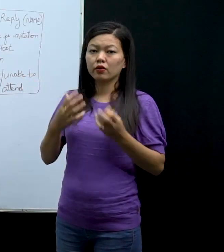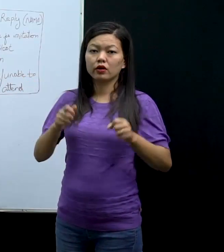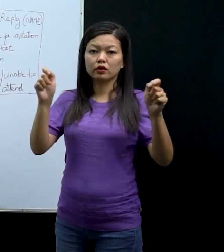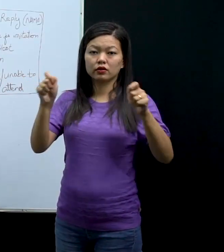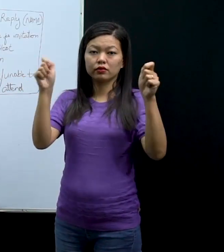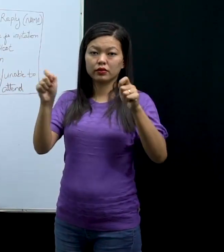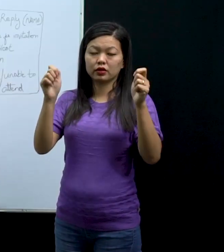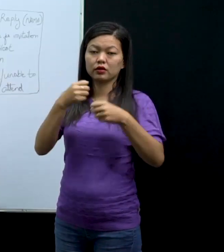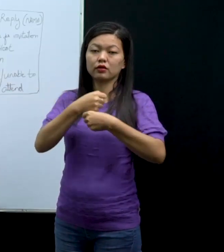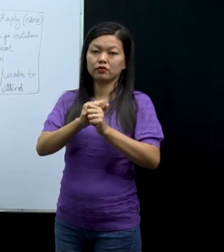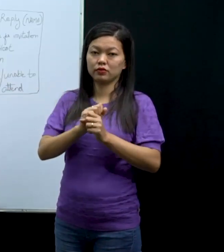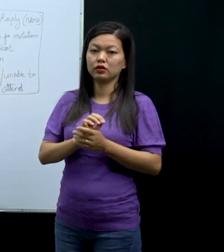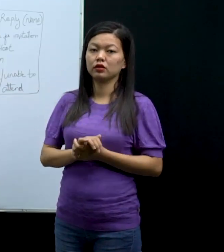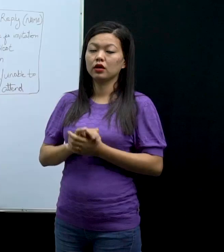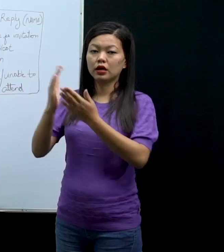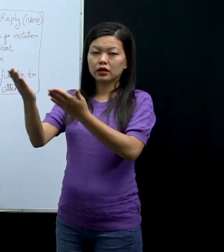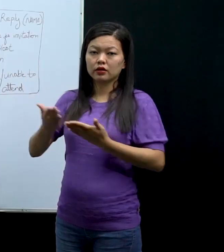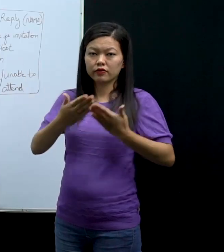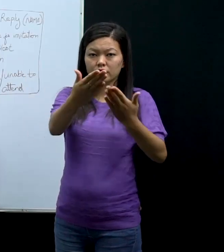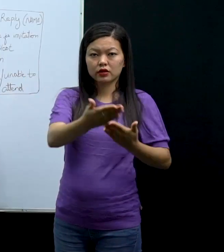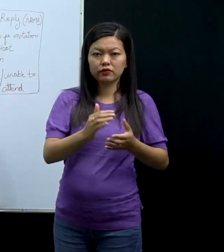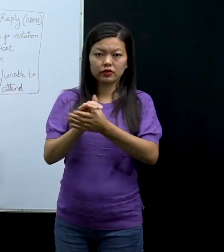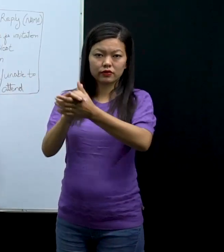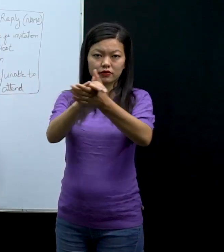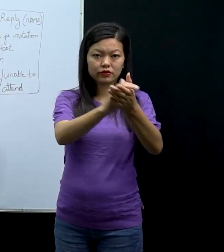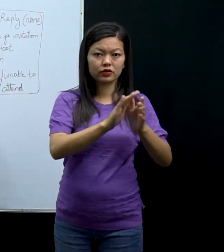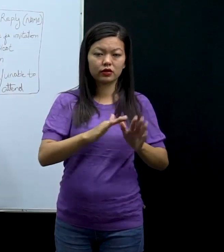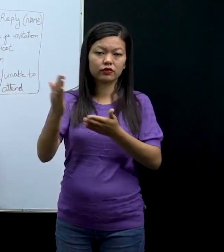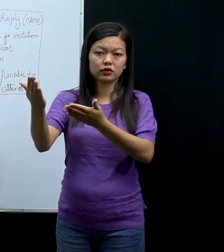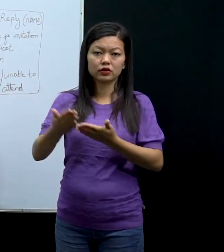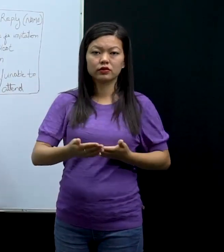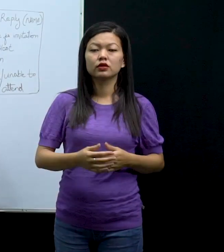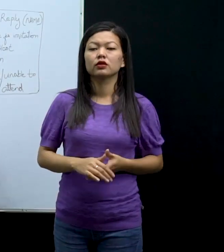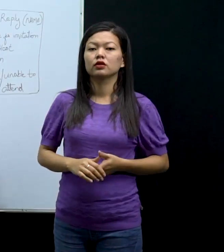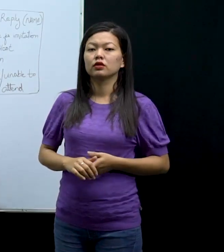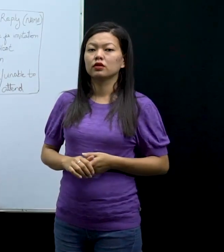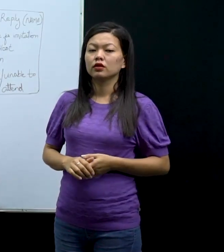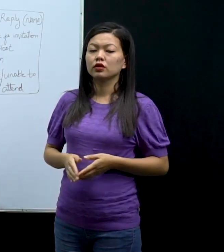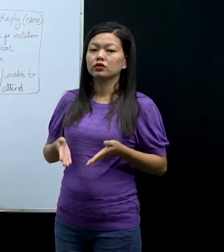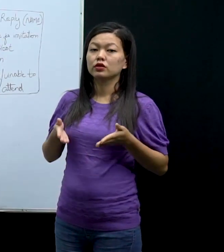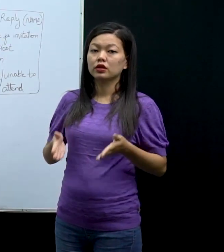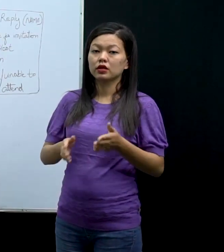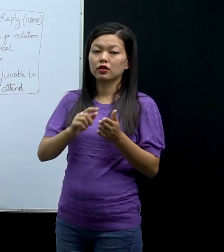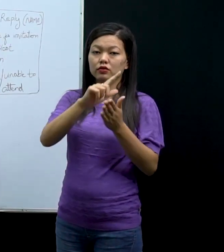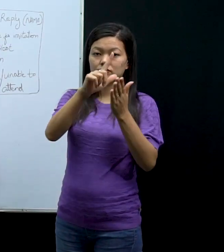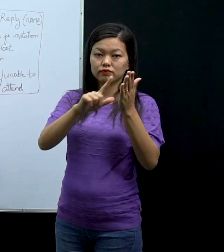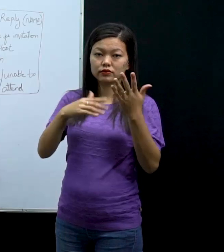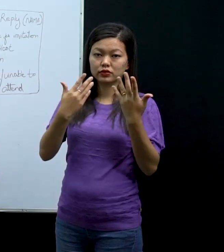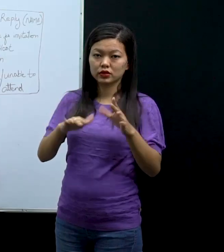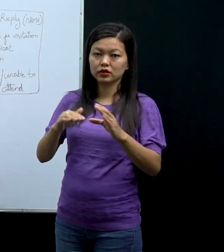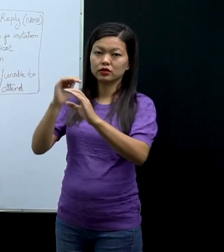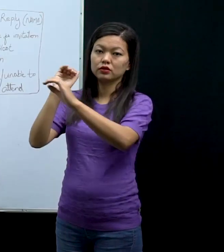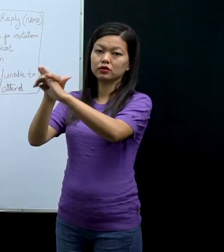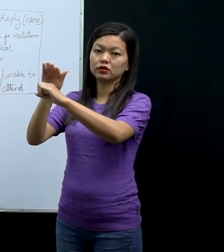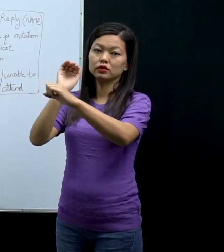to throw a party and invite his friends. So now he is sending out invitations personally and